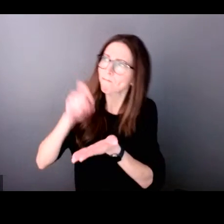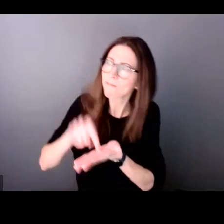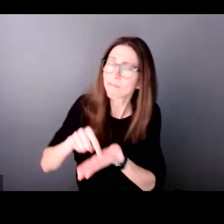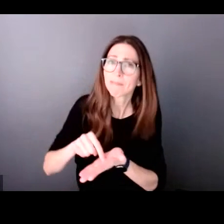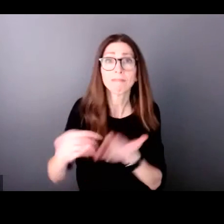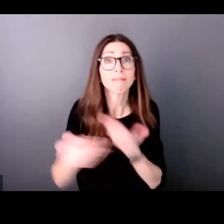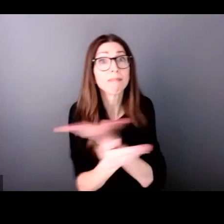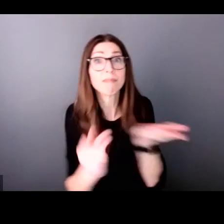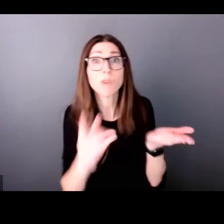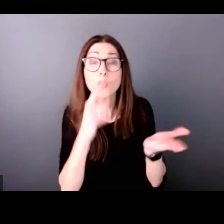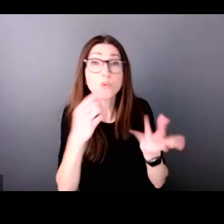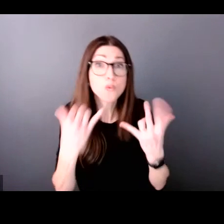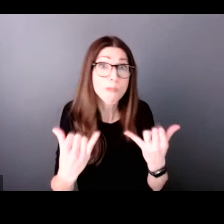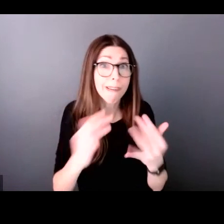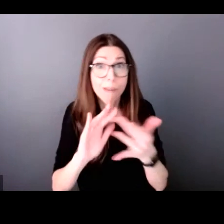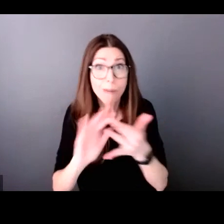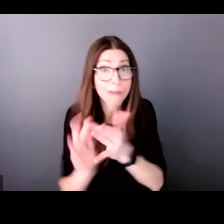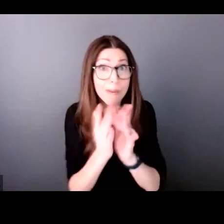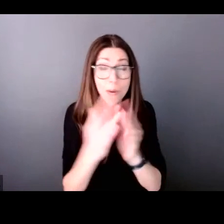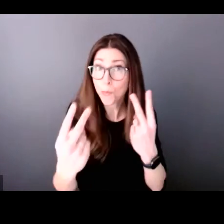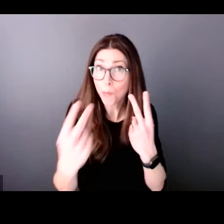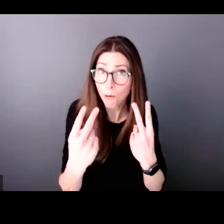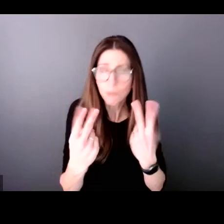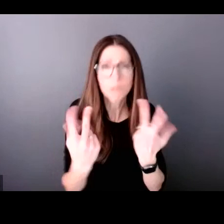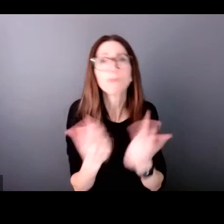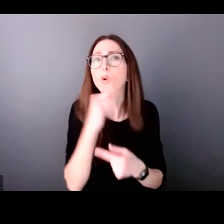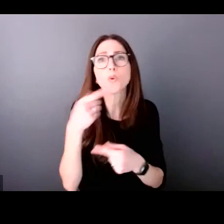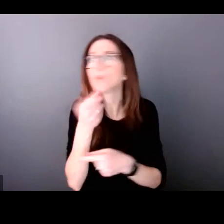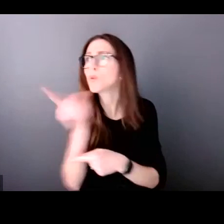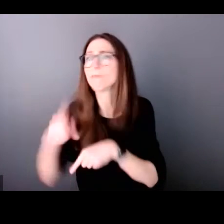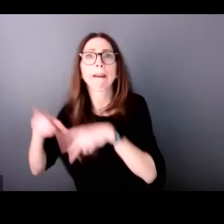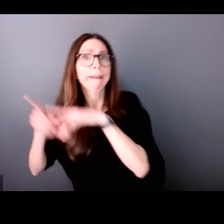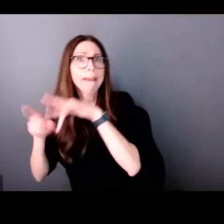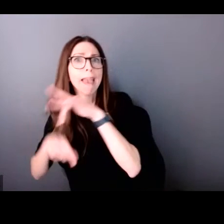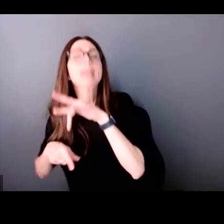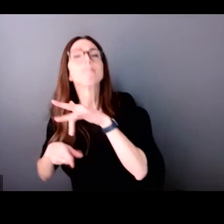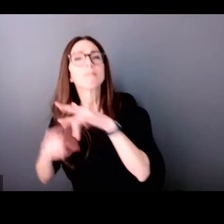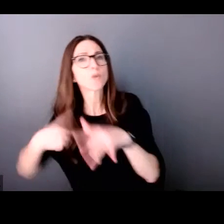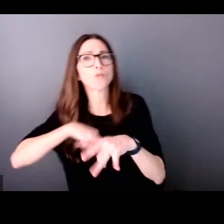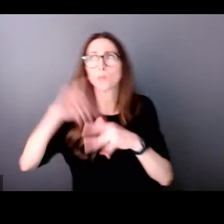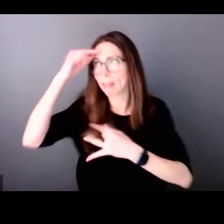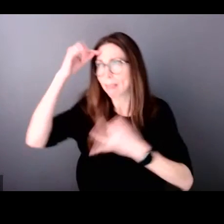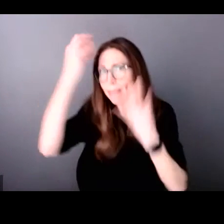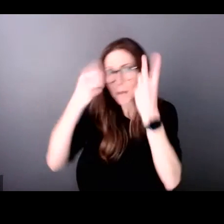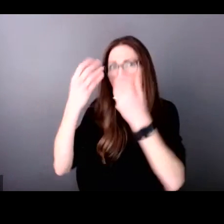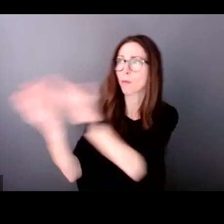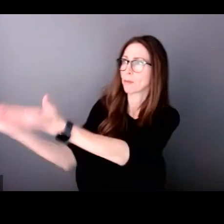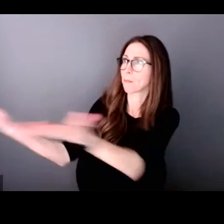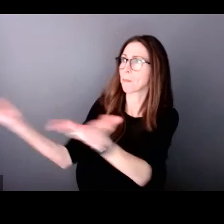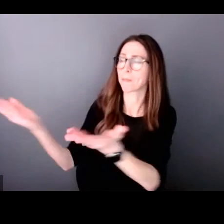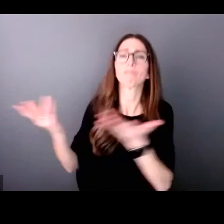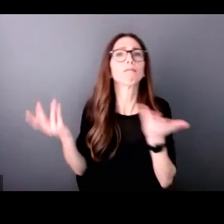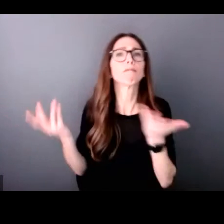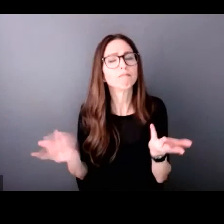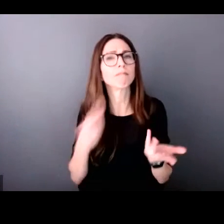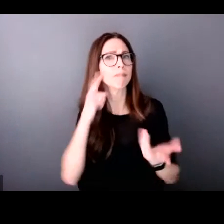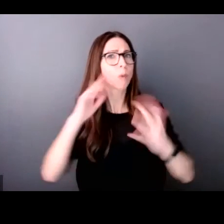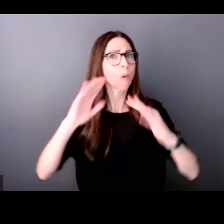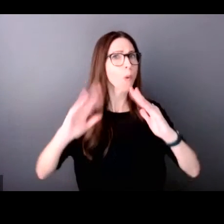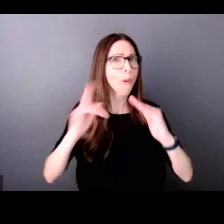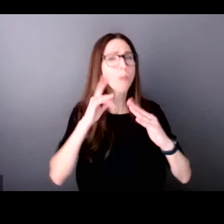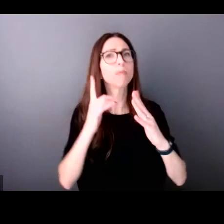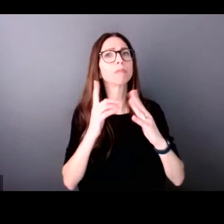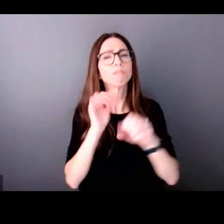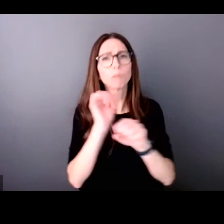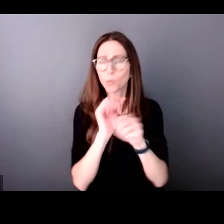join us today, and for those of you, and to those who can't be here either. We send our greetings that we continue to work together in peace, that